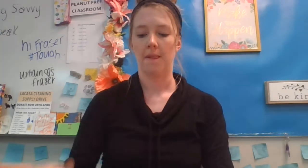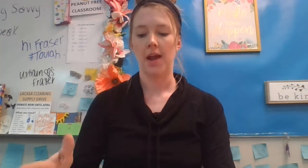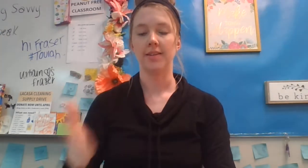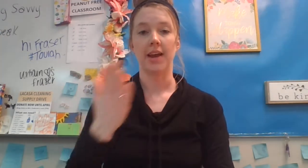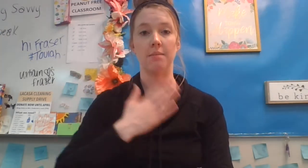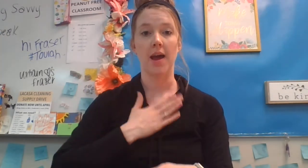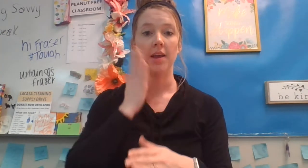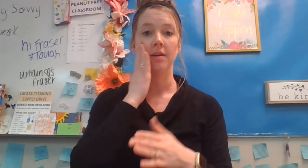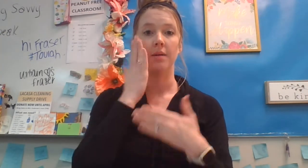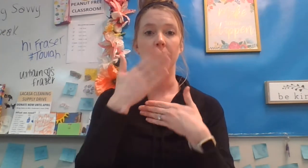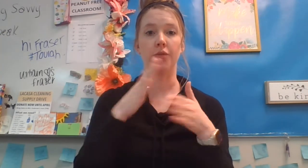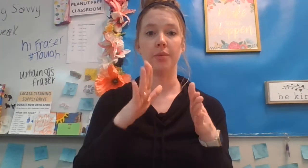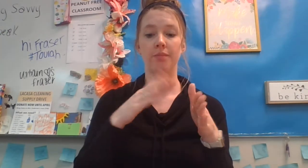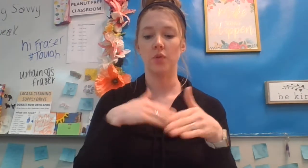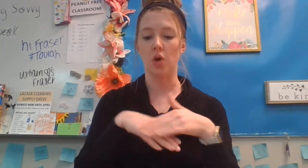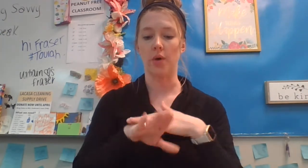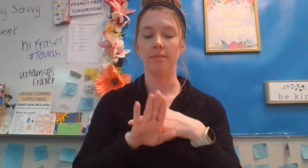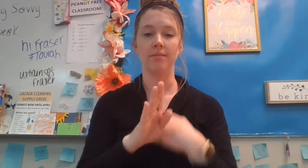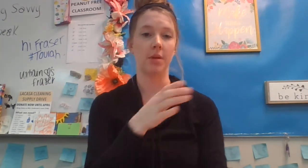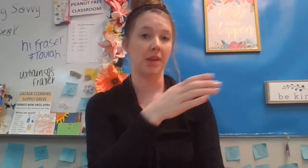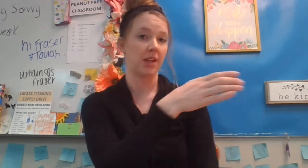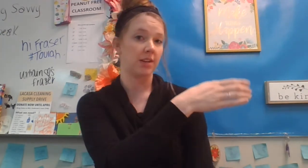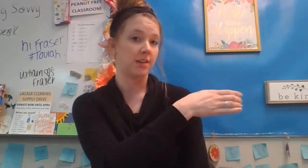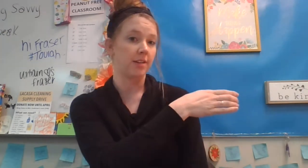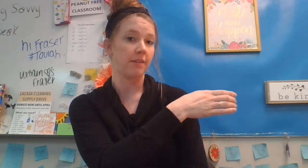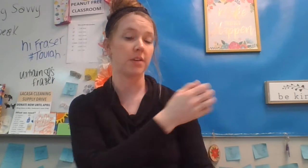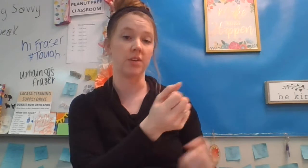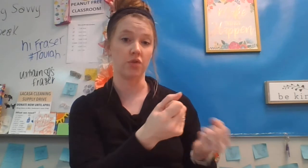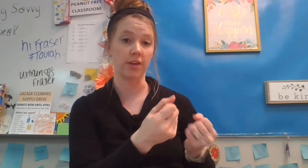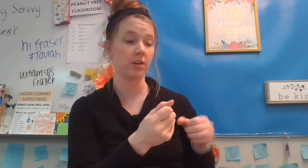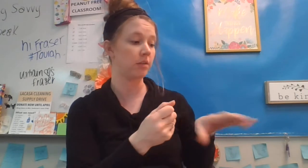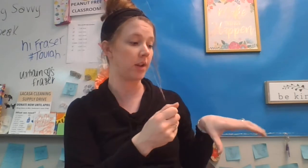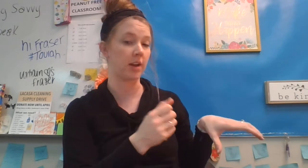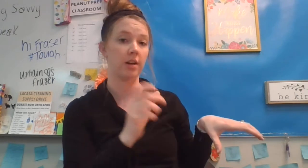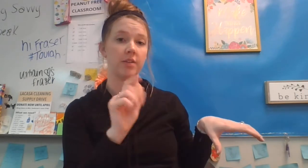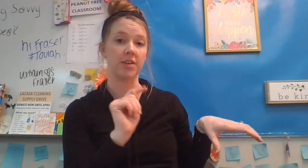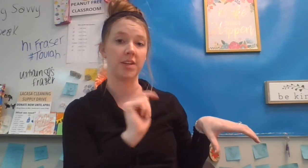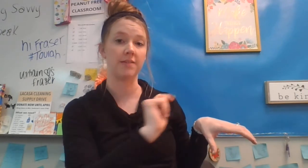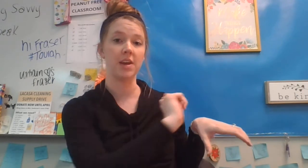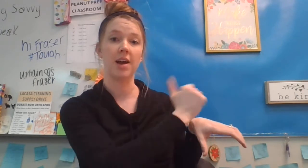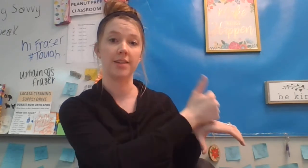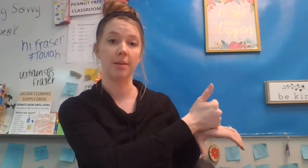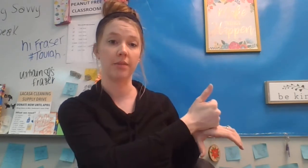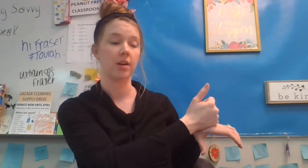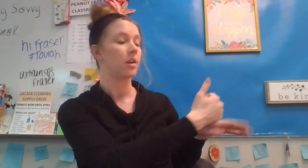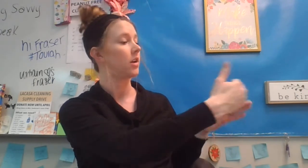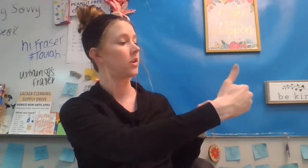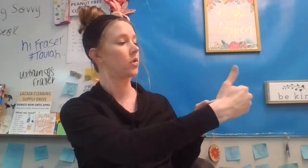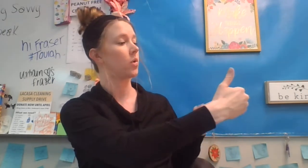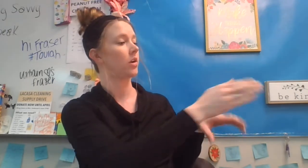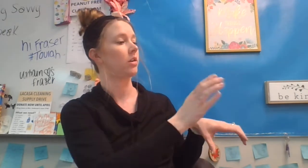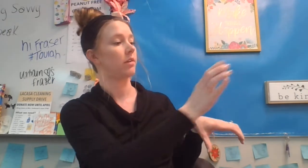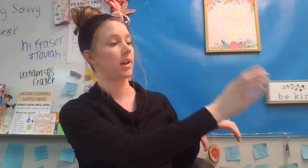I sign my bedroom, go in, immediately to the left is a dresser, right here. There's a TV on top of it. Here's a corner, right